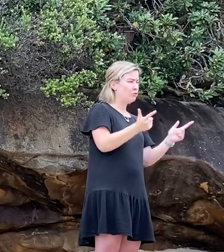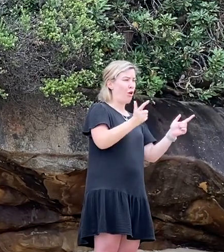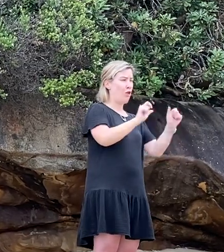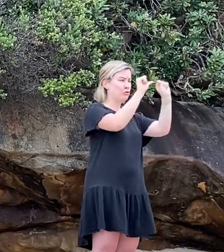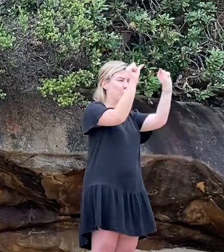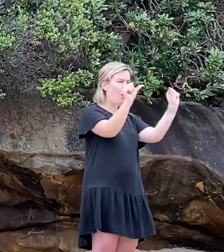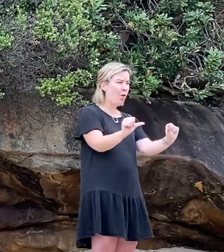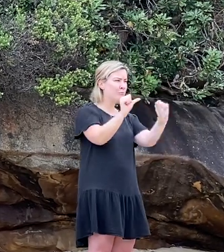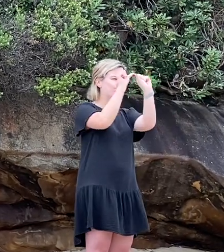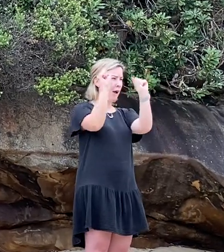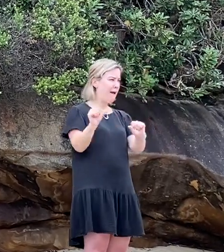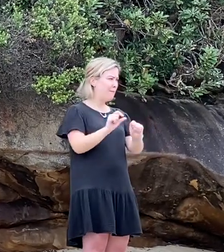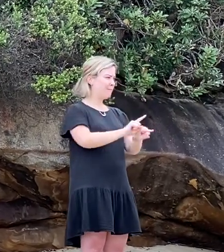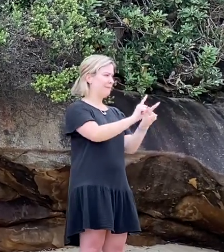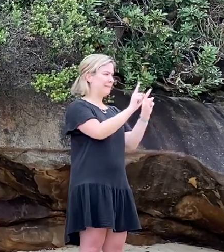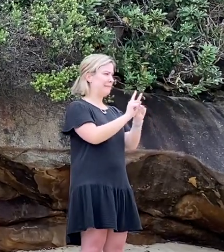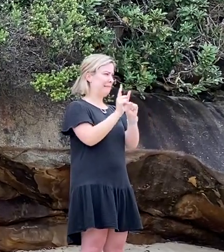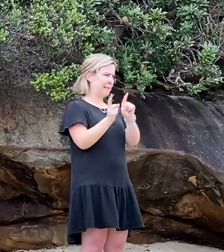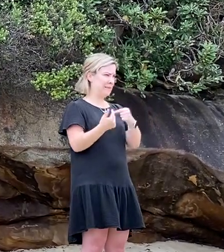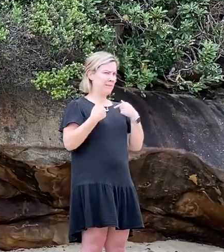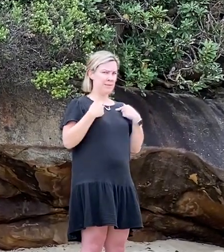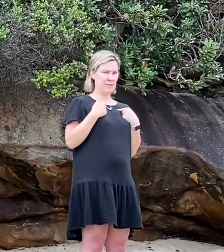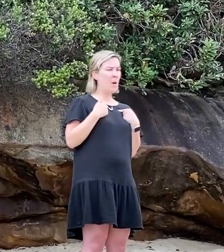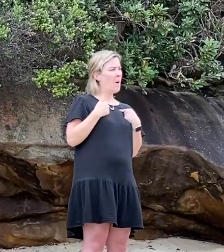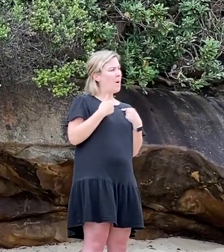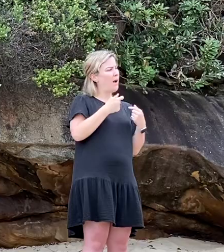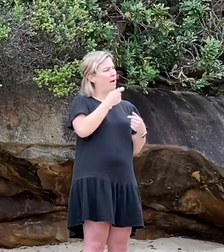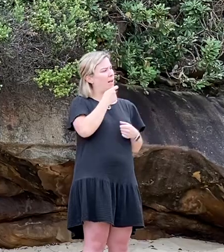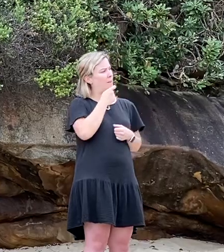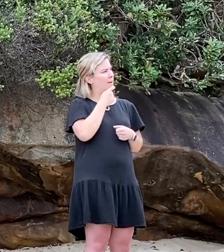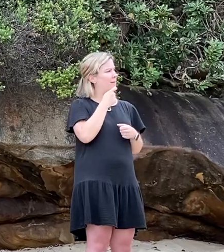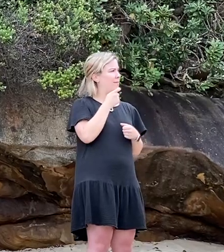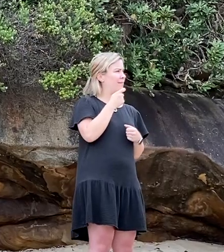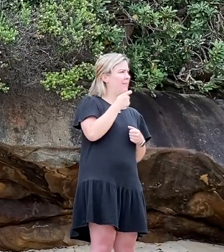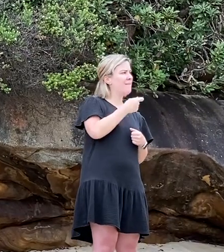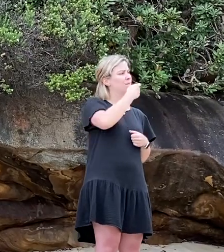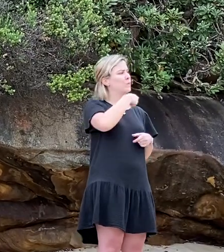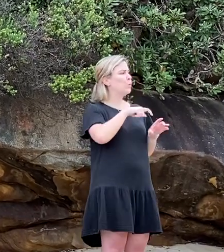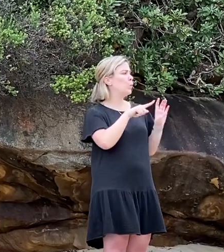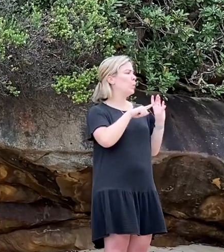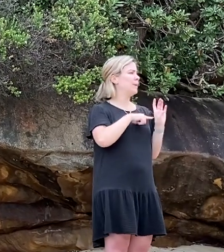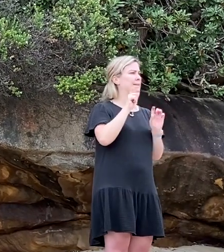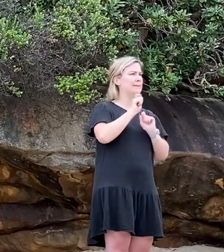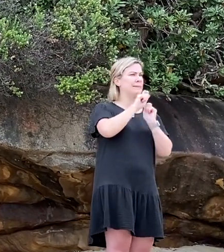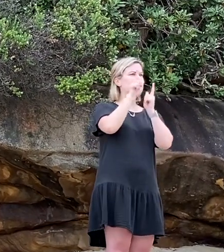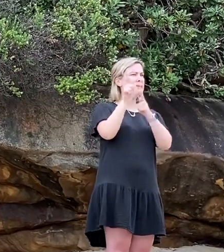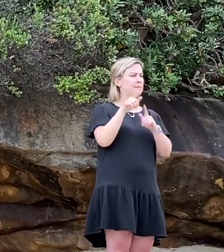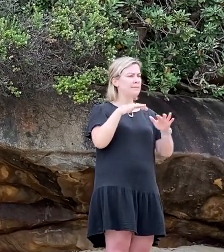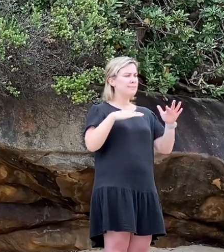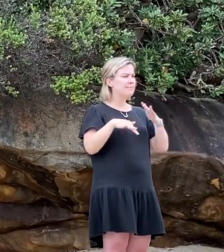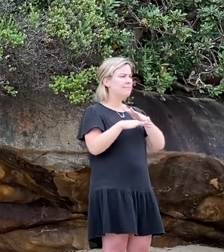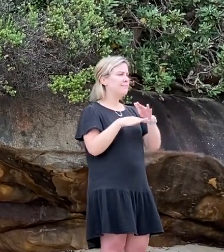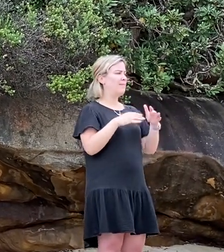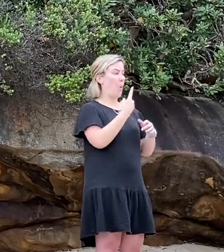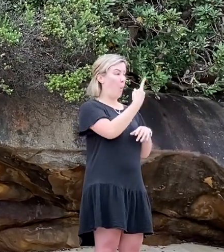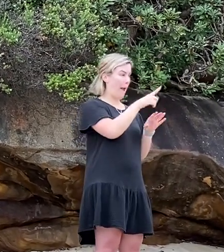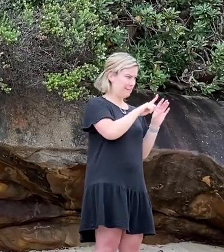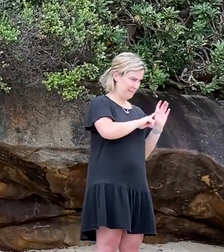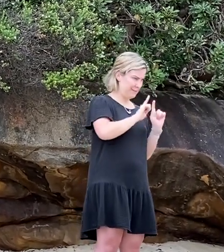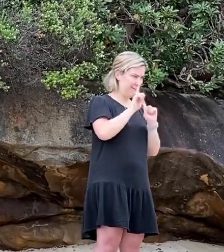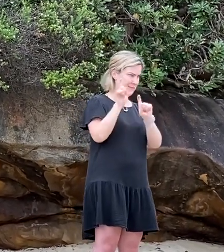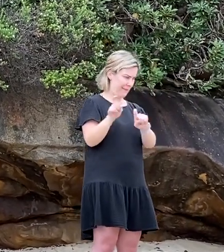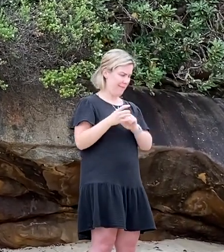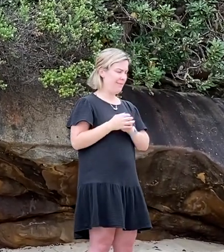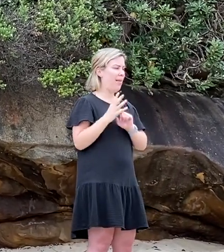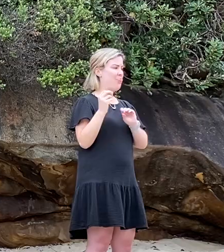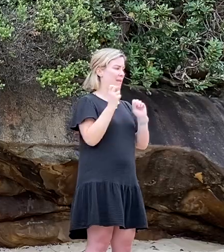fantastic. So we did go under the radar for the first few years. You're only supposed to stay 3 months, but we stayed a year the first time, and